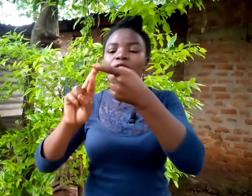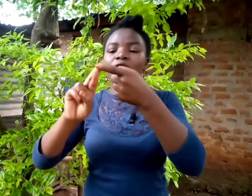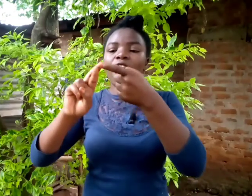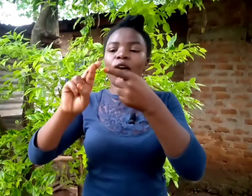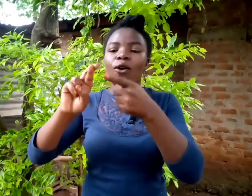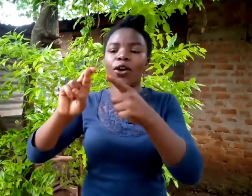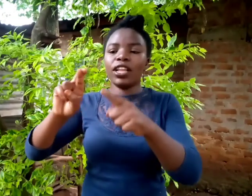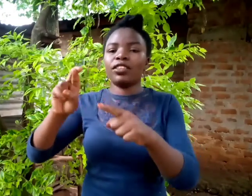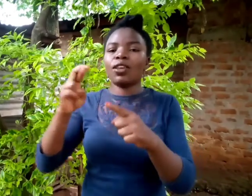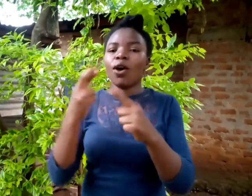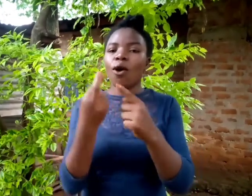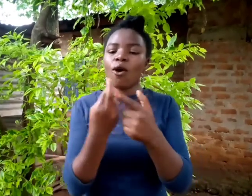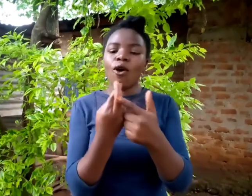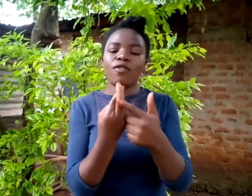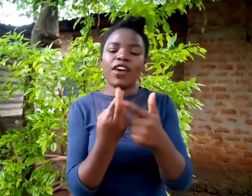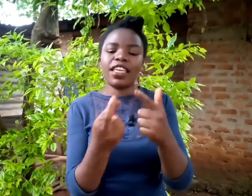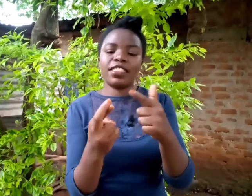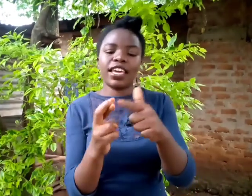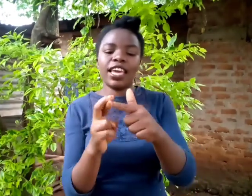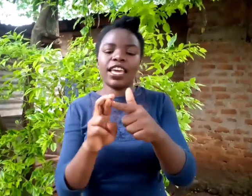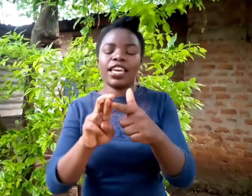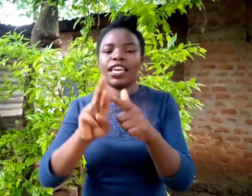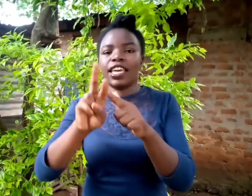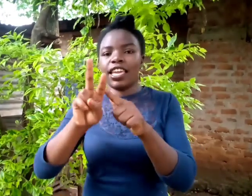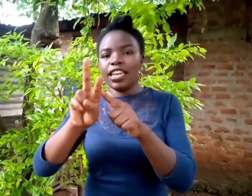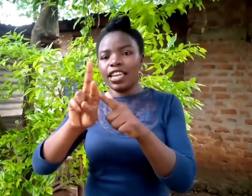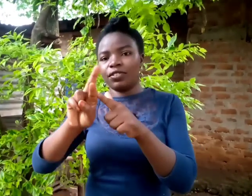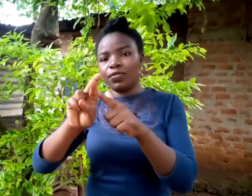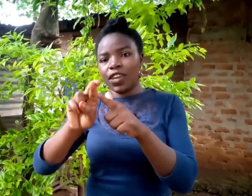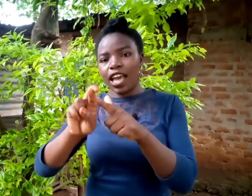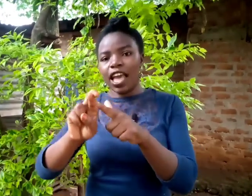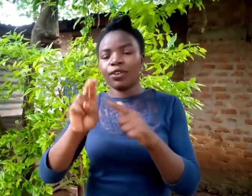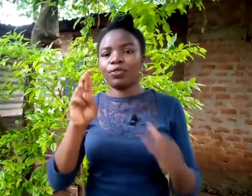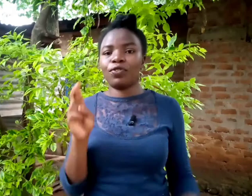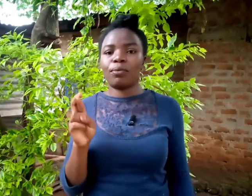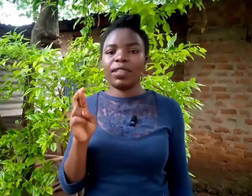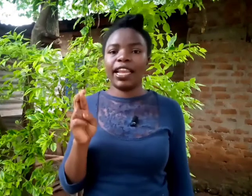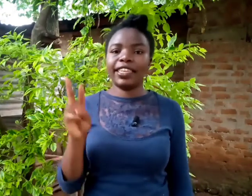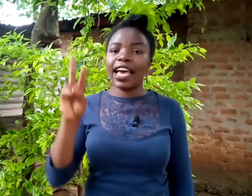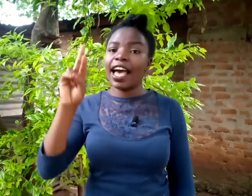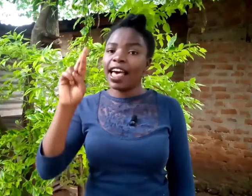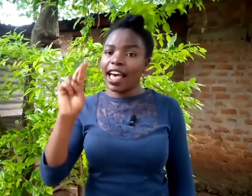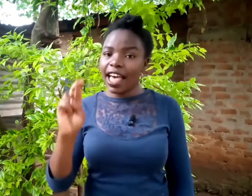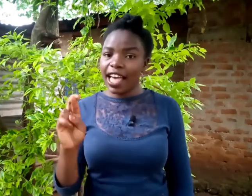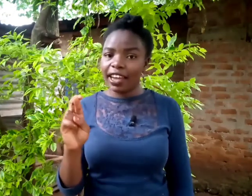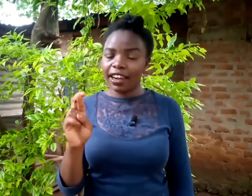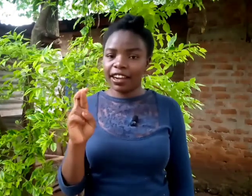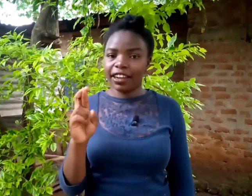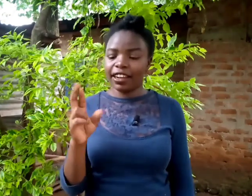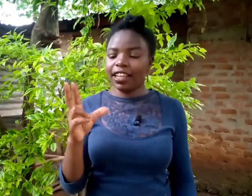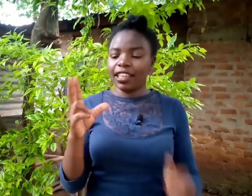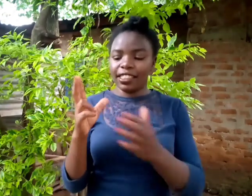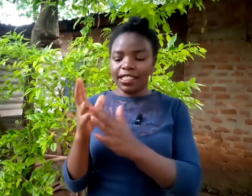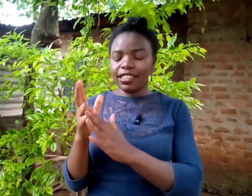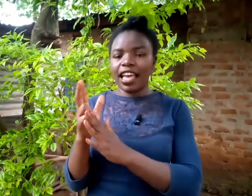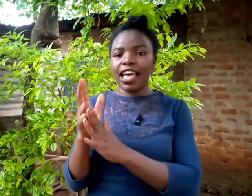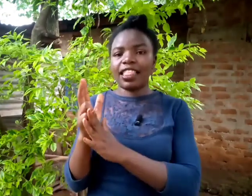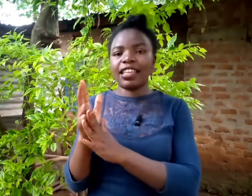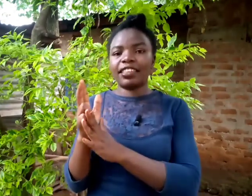finger coils over the index finger to form the letter R. These others